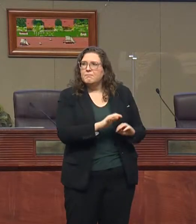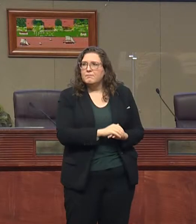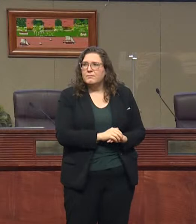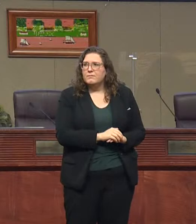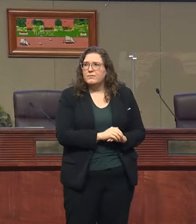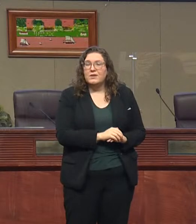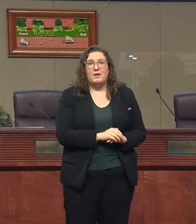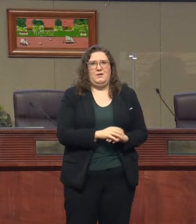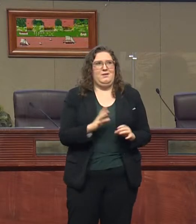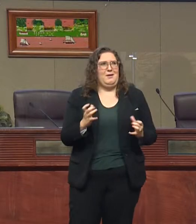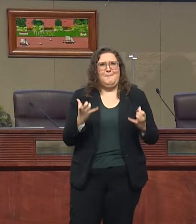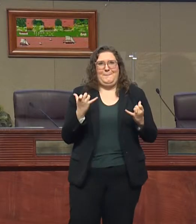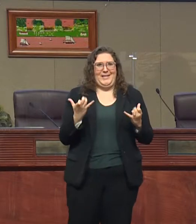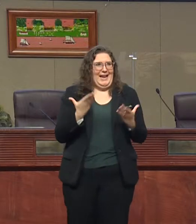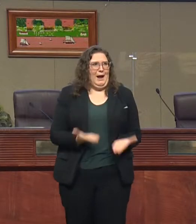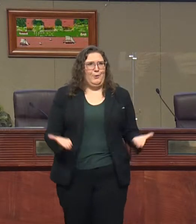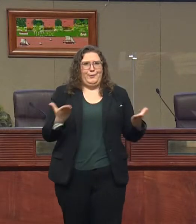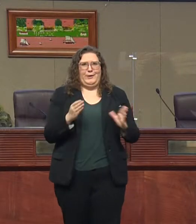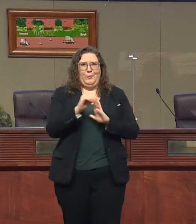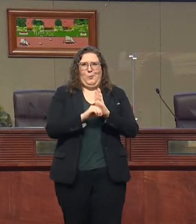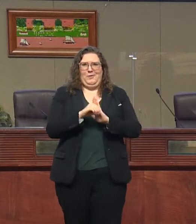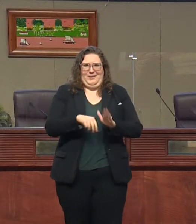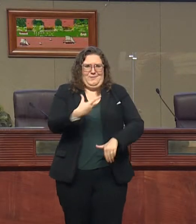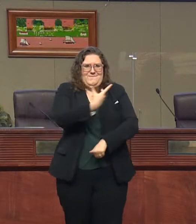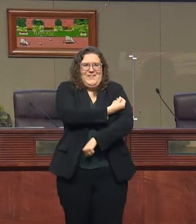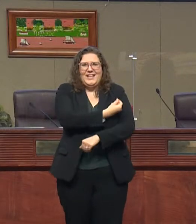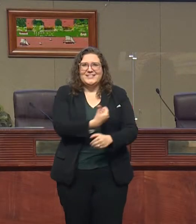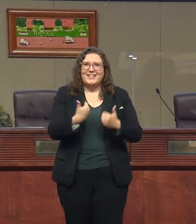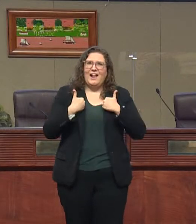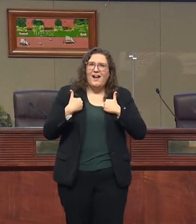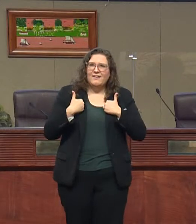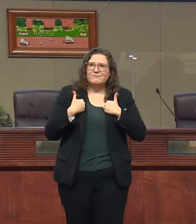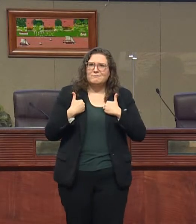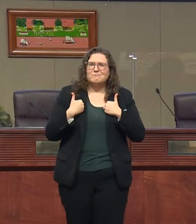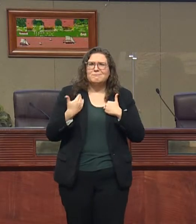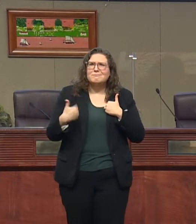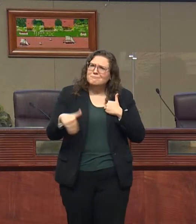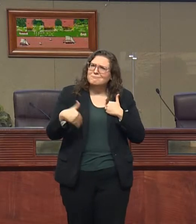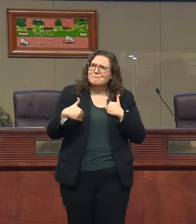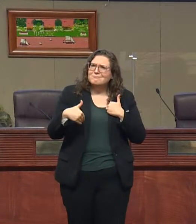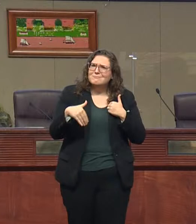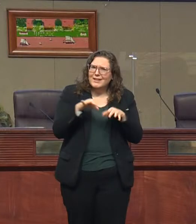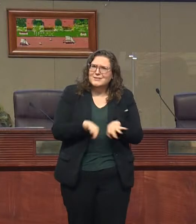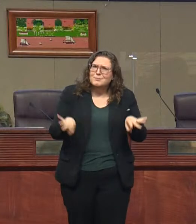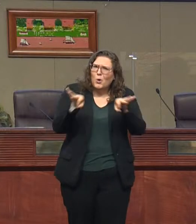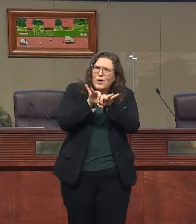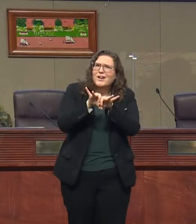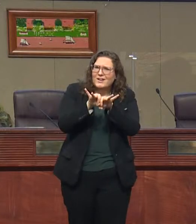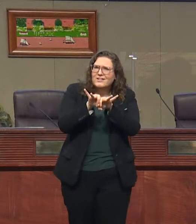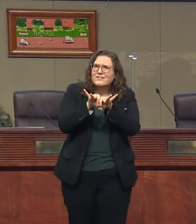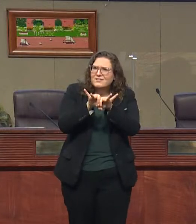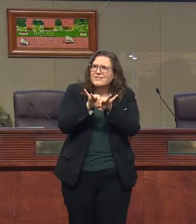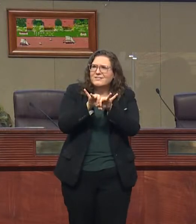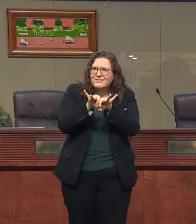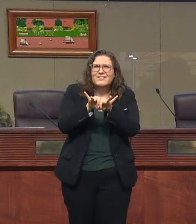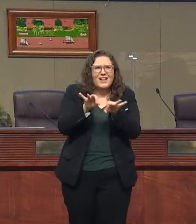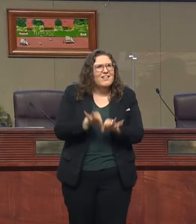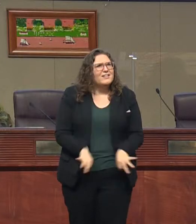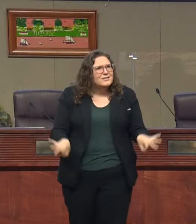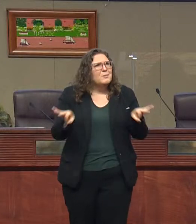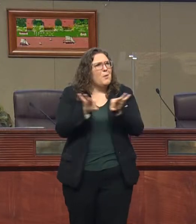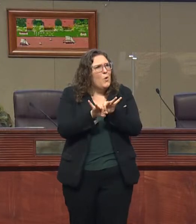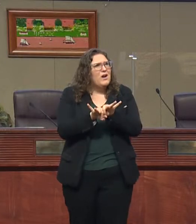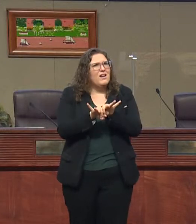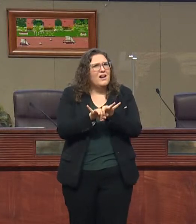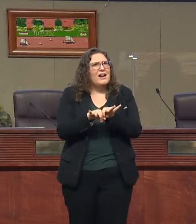the vaccine in our community, and that is pivotal as the inventory of vaccine is ramping up